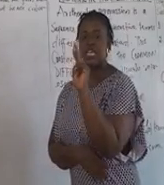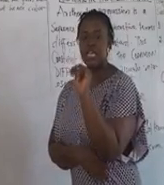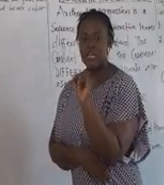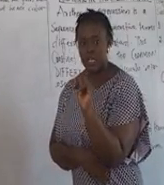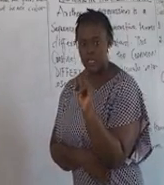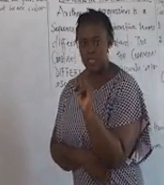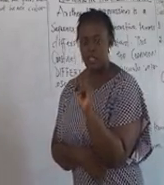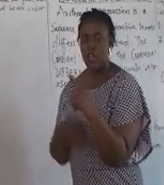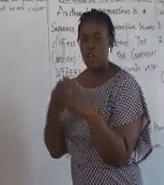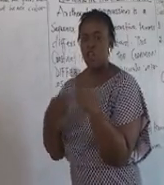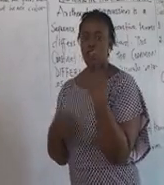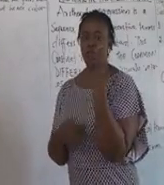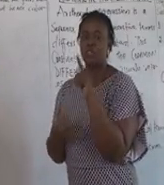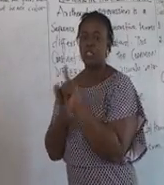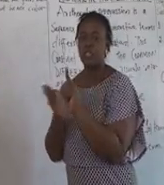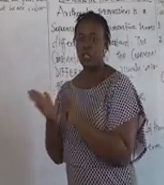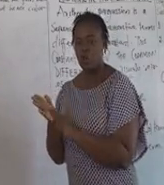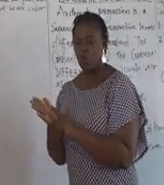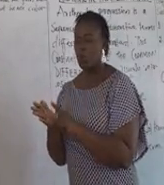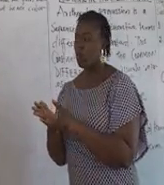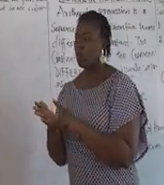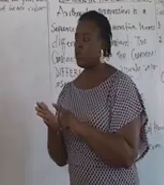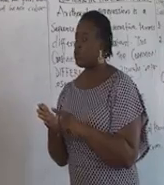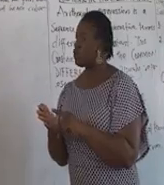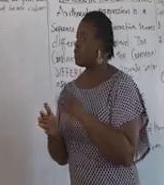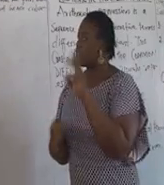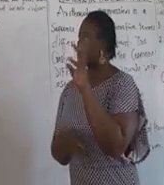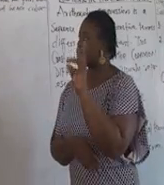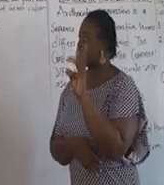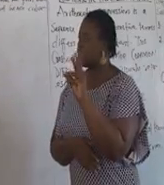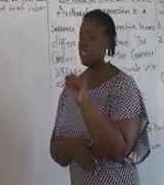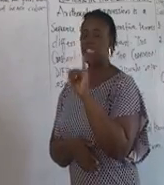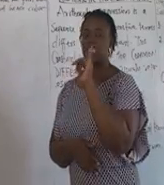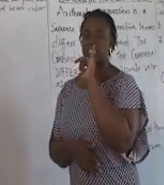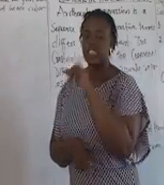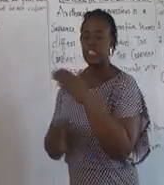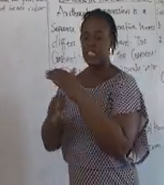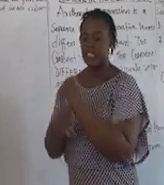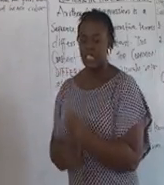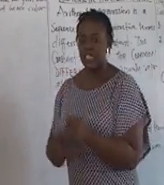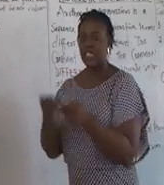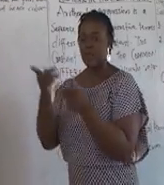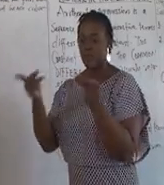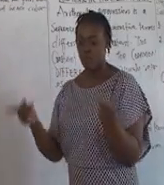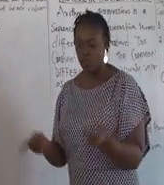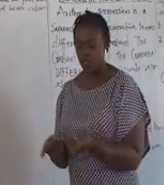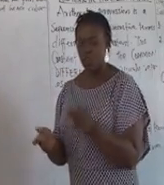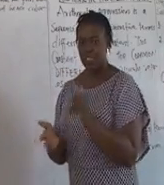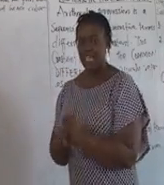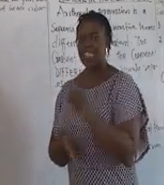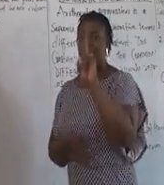the formula we have Tn. 16 is taking the position here. Therefore means that